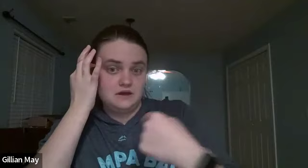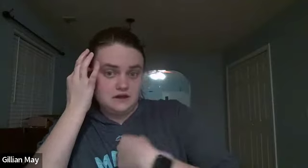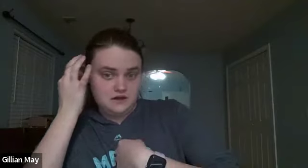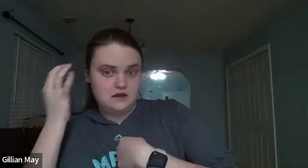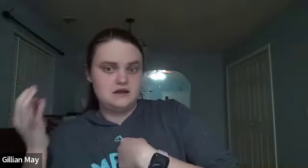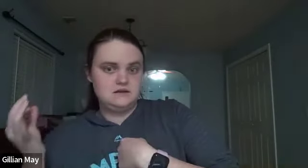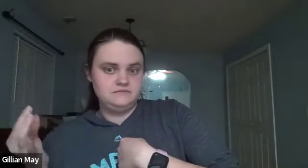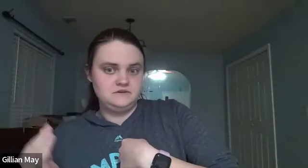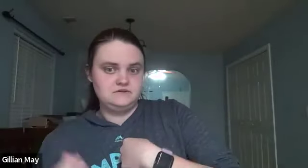I